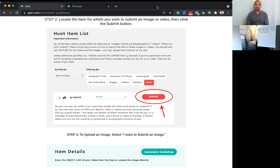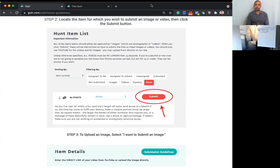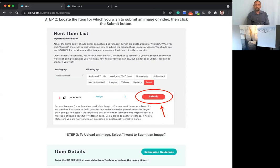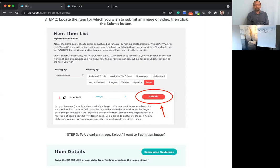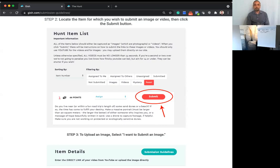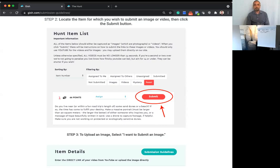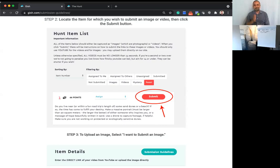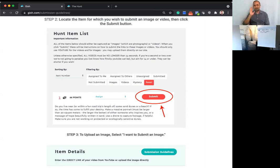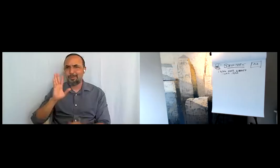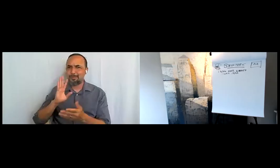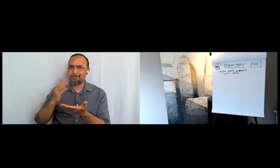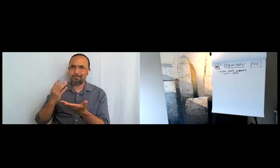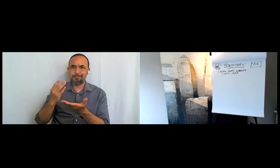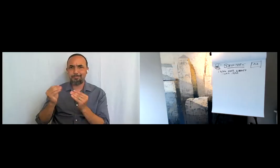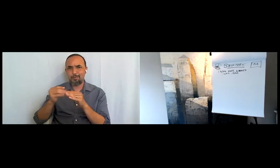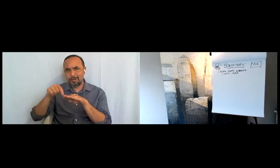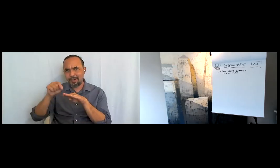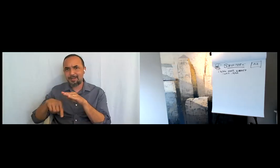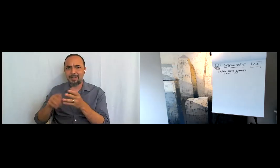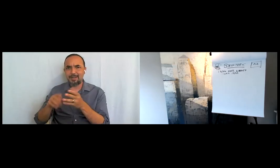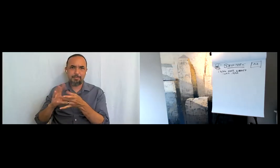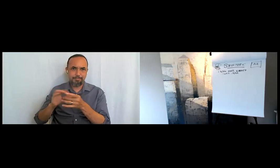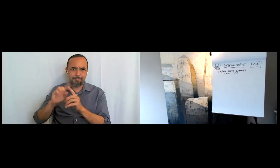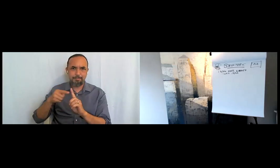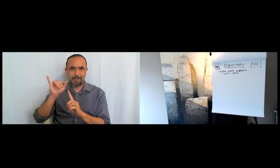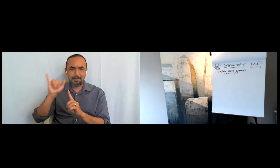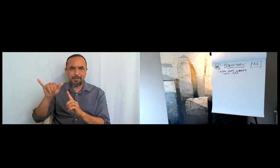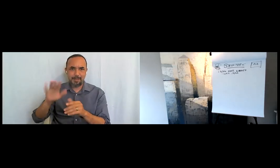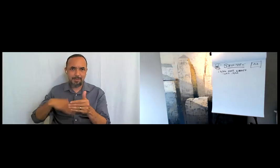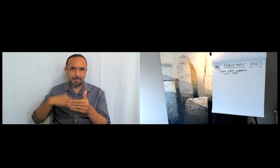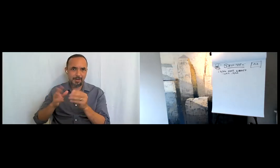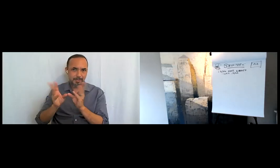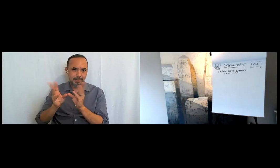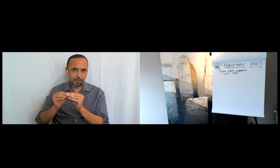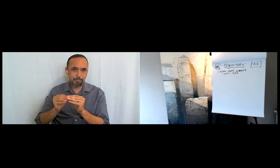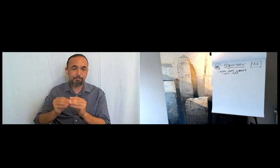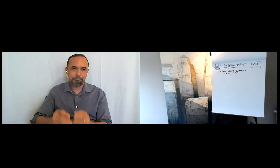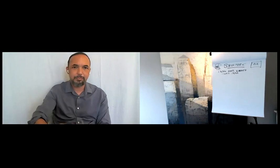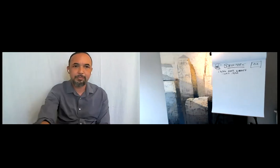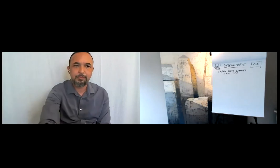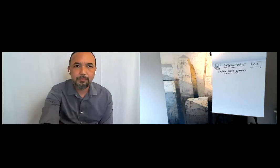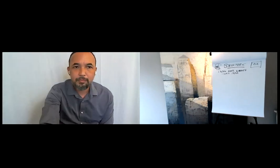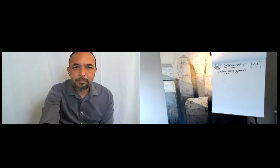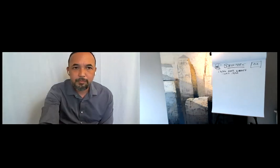So that's what that's about. All right. Can you see we're back to us now?